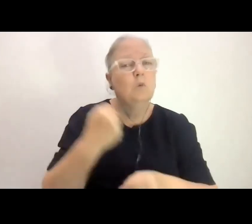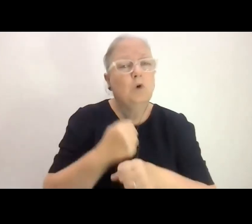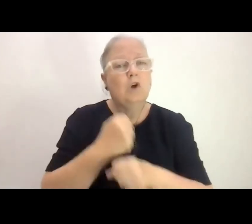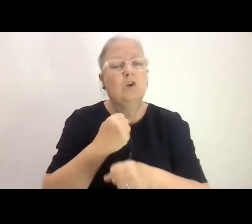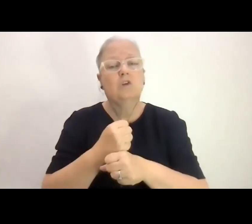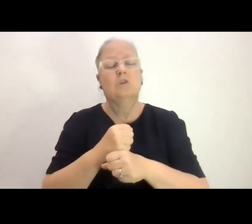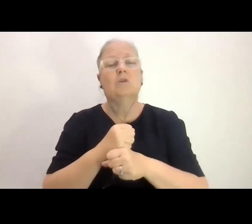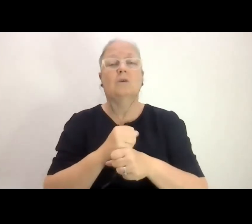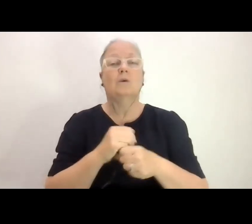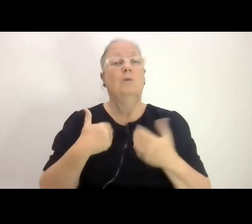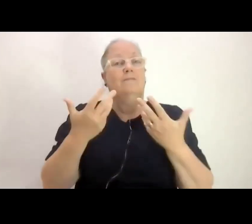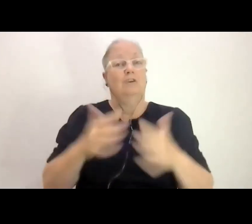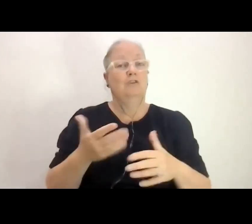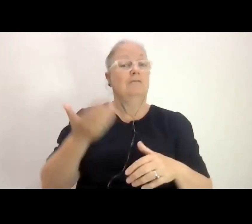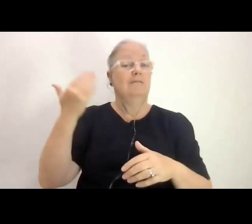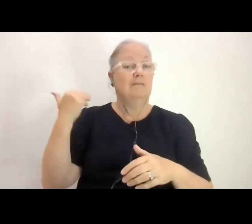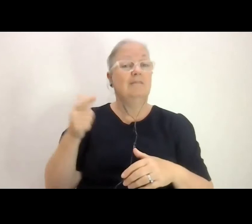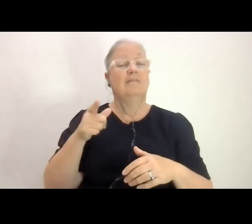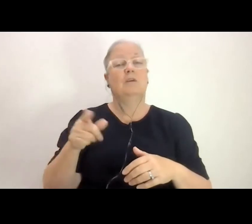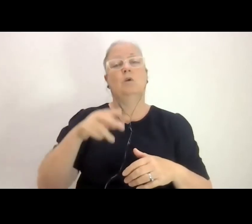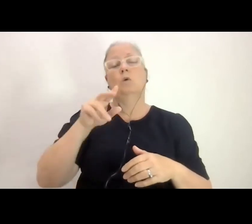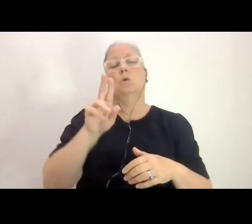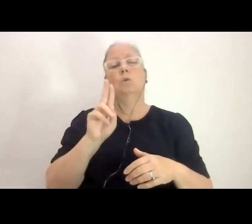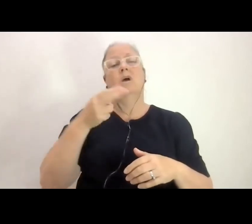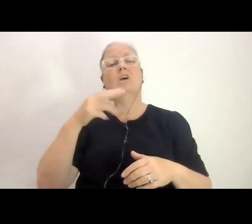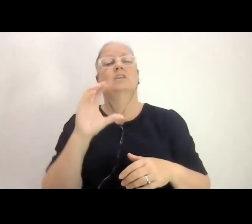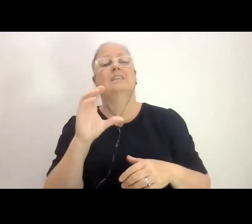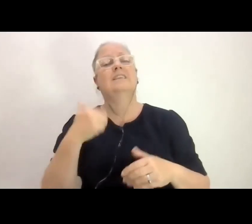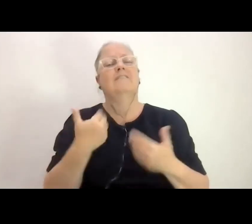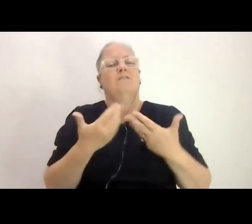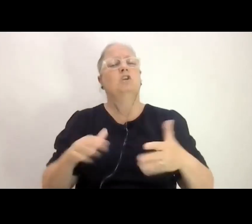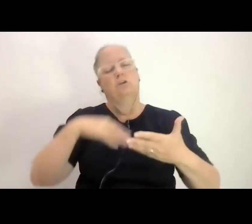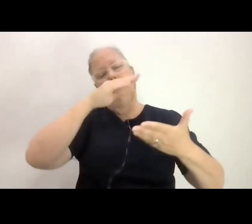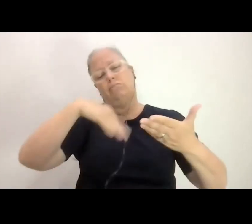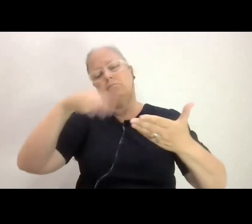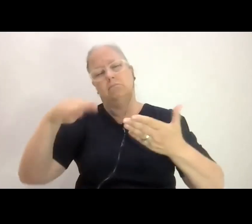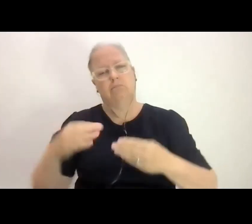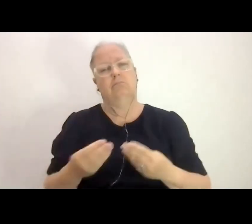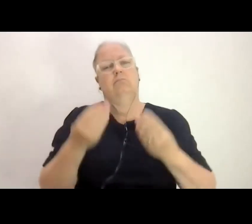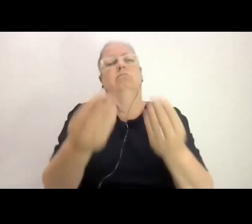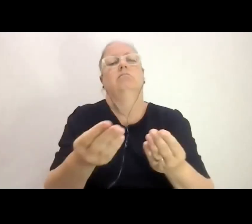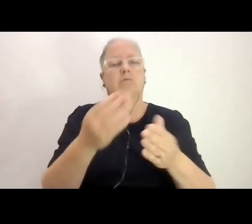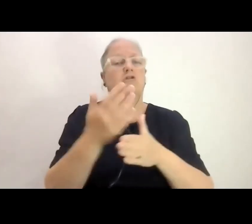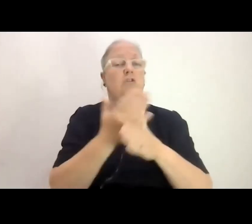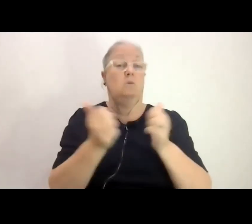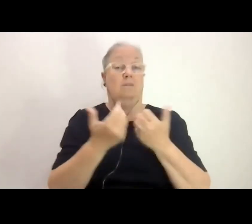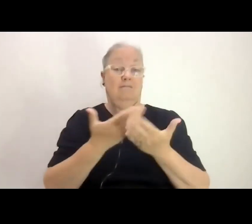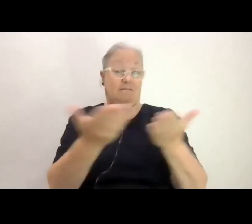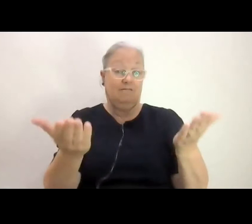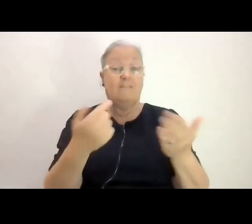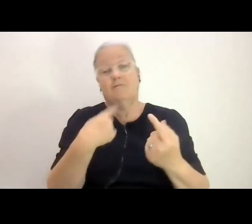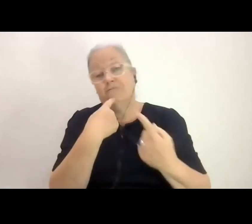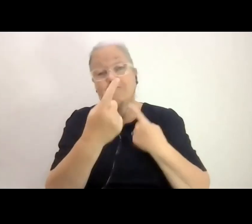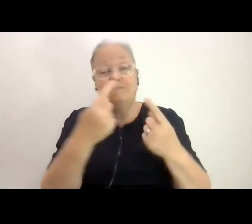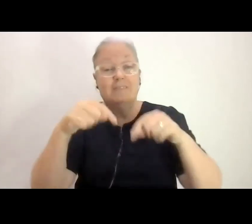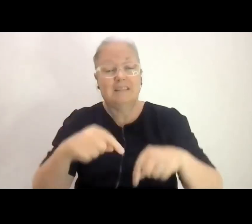to support a UHC report that we share today discussion. So I think that's